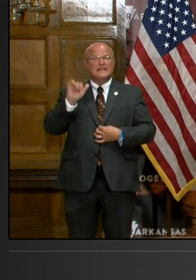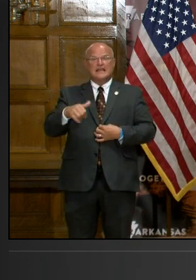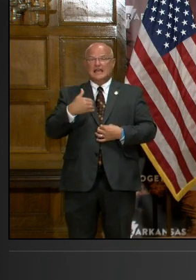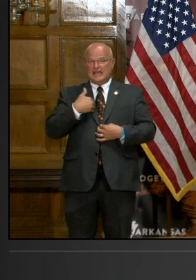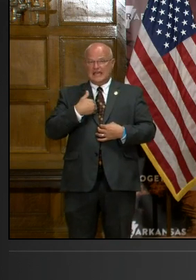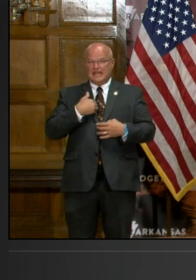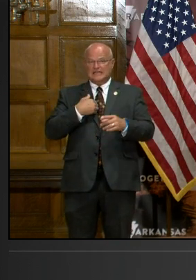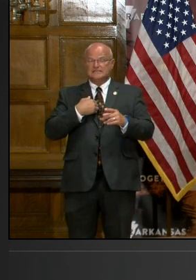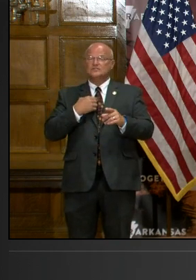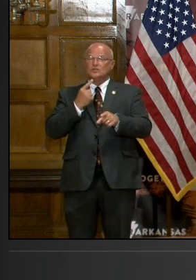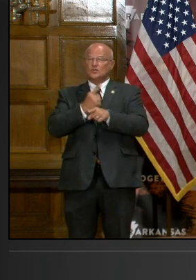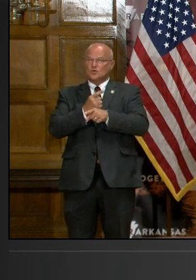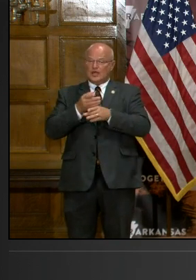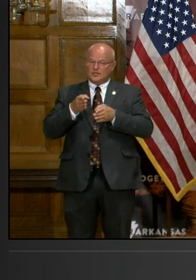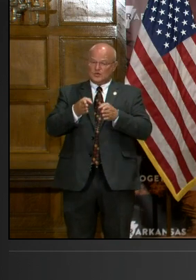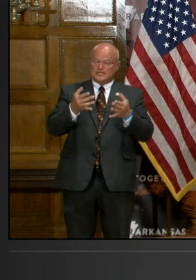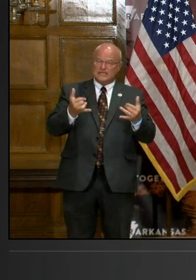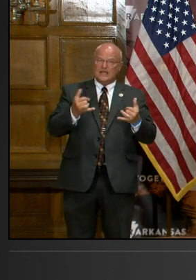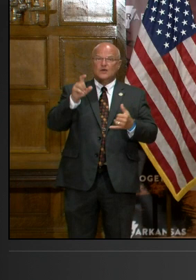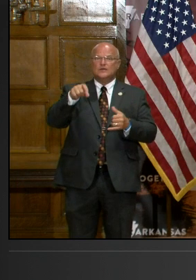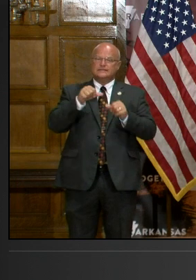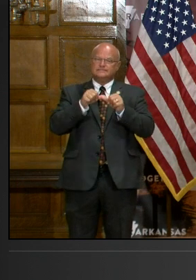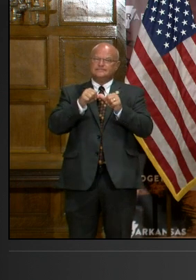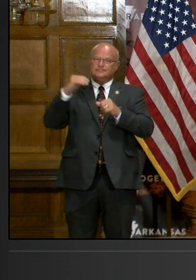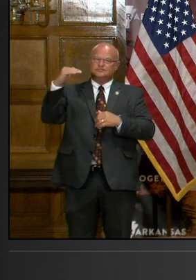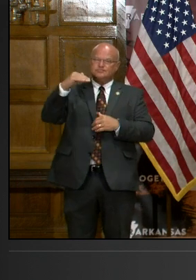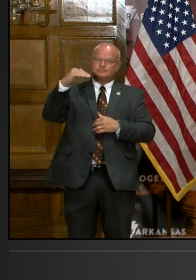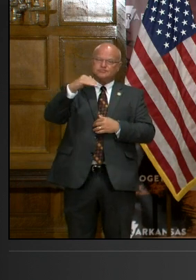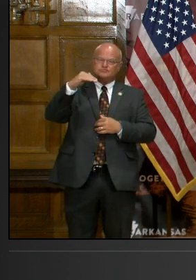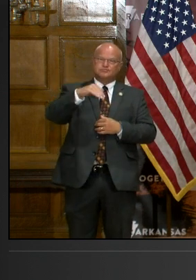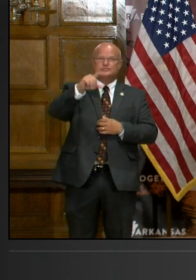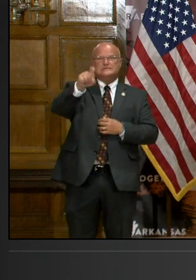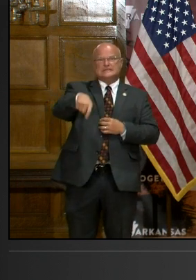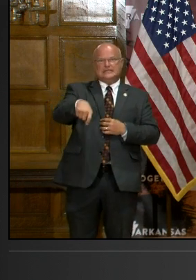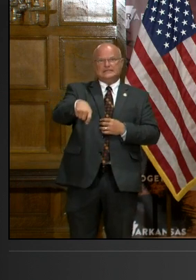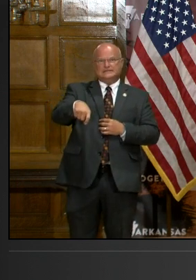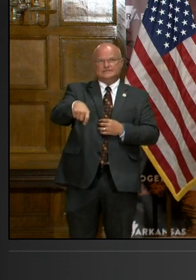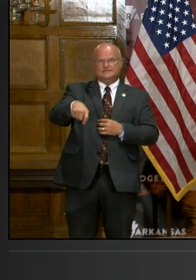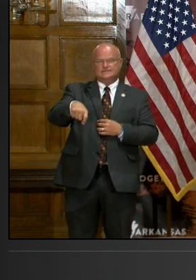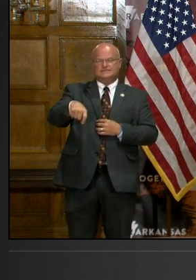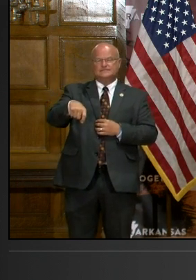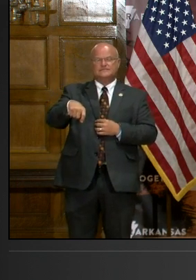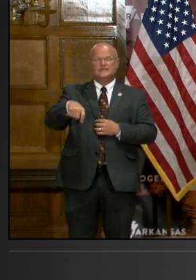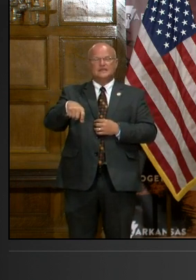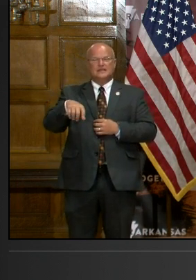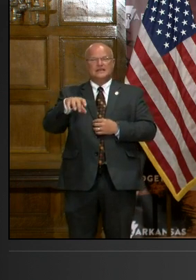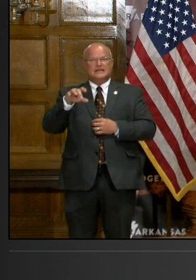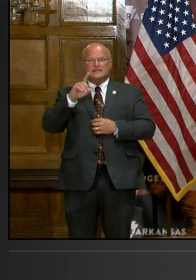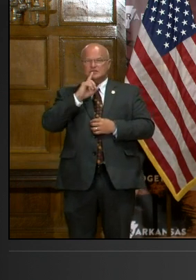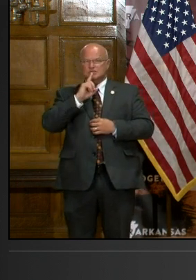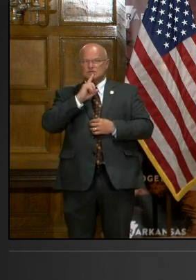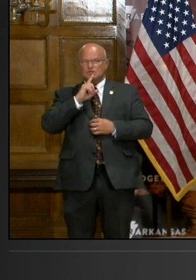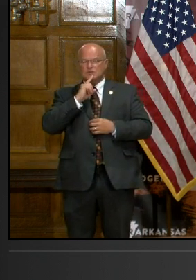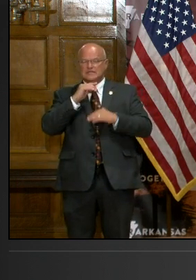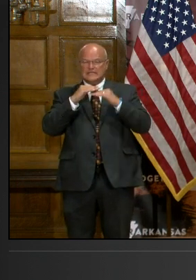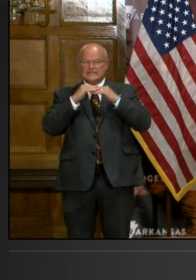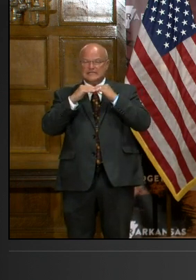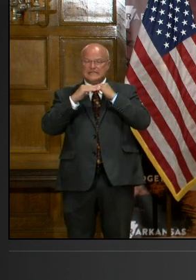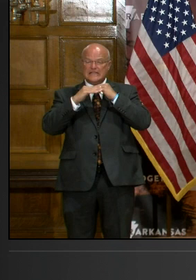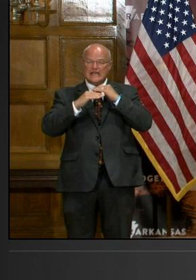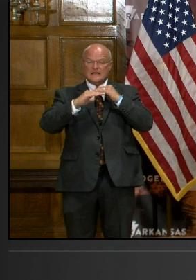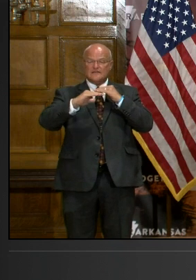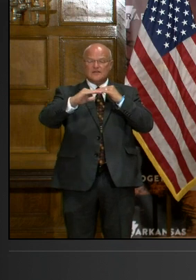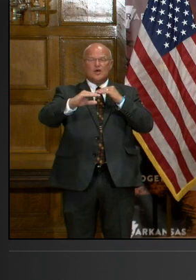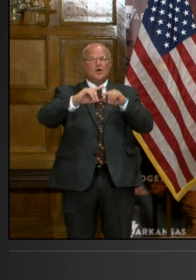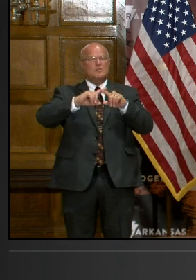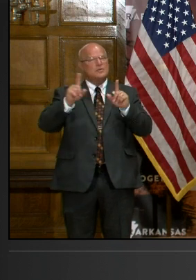us pointed in the right direction. We need to keep pointed in the right direction. It's certainly leveling off there,